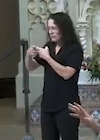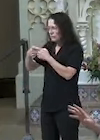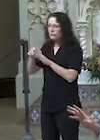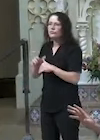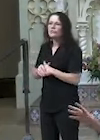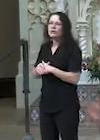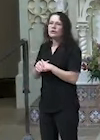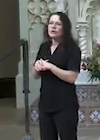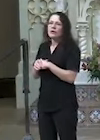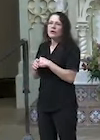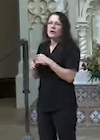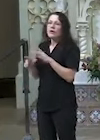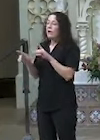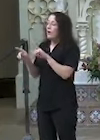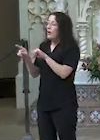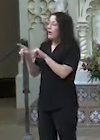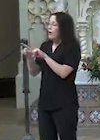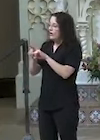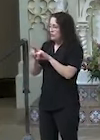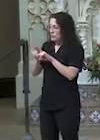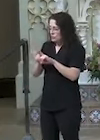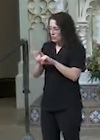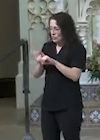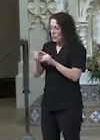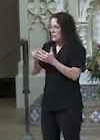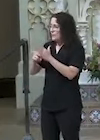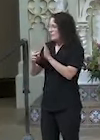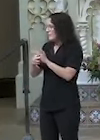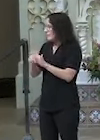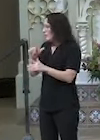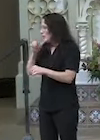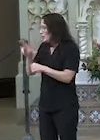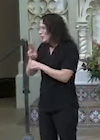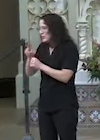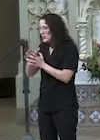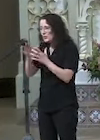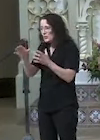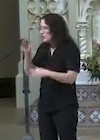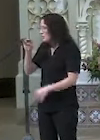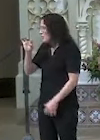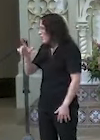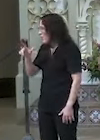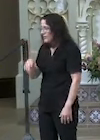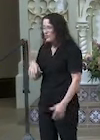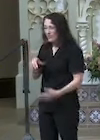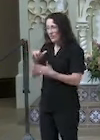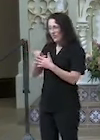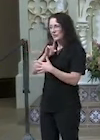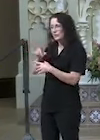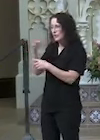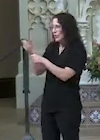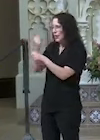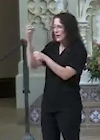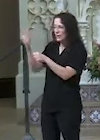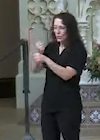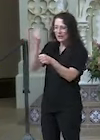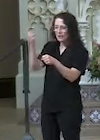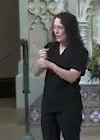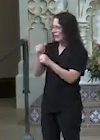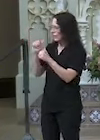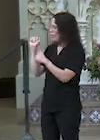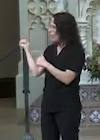allows us to help use less fossil fuels. I think that's a